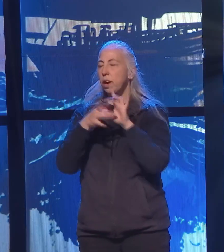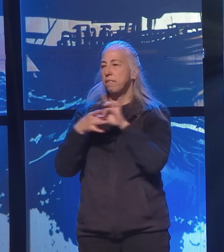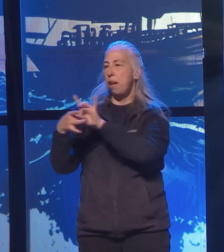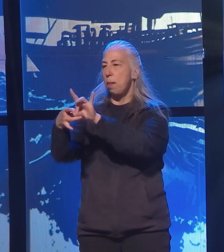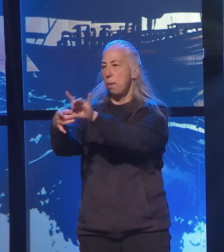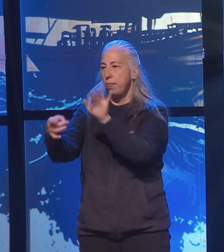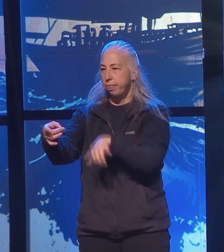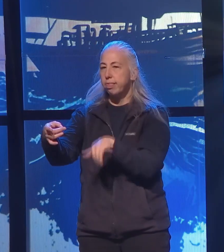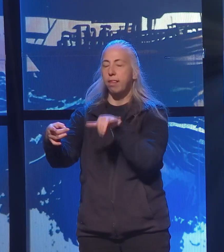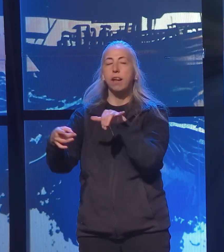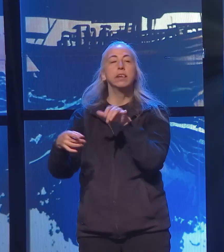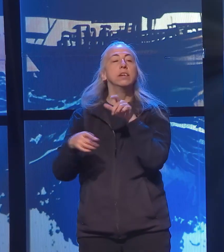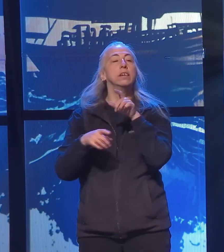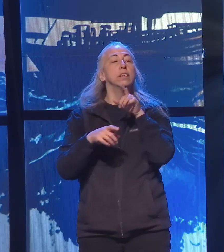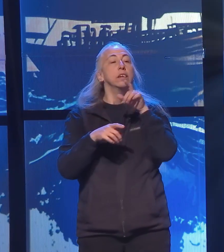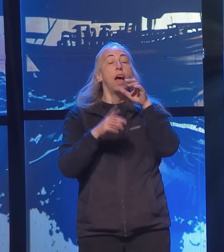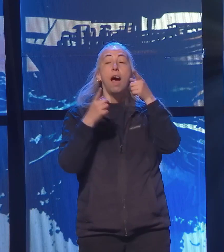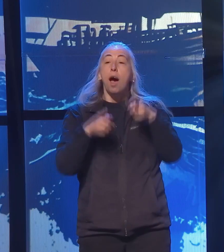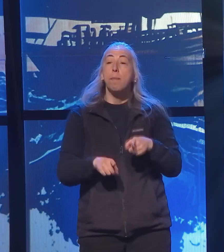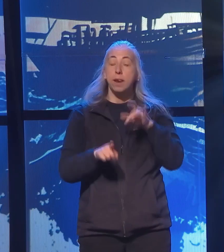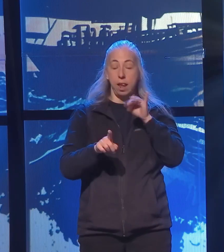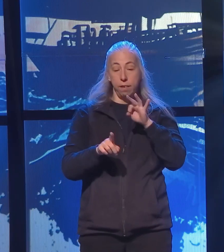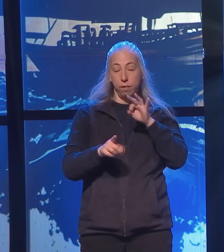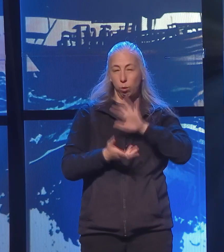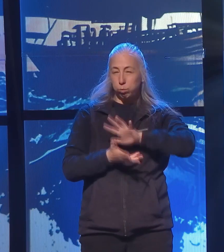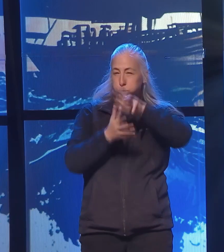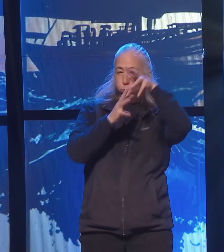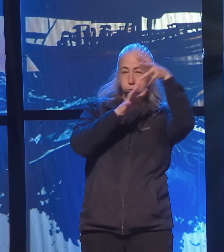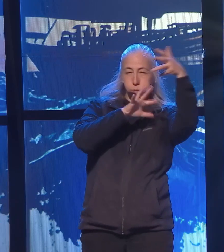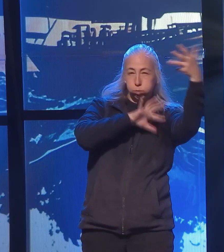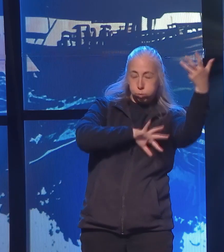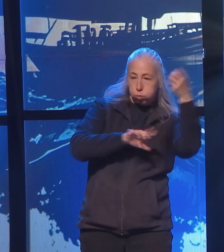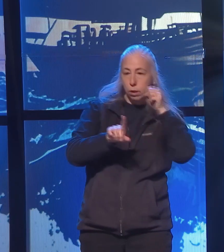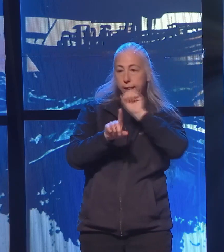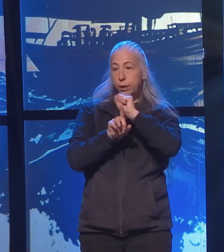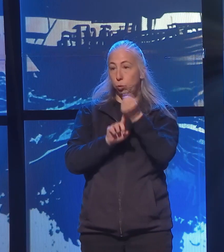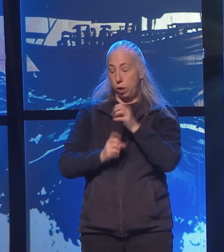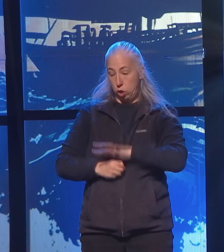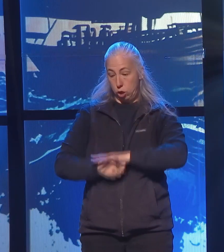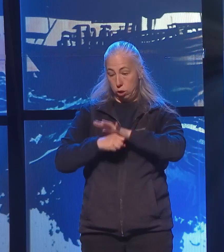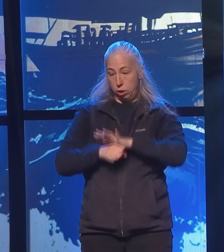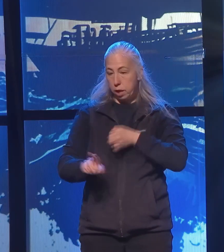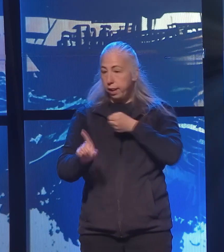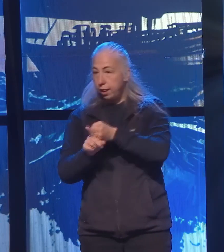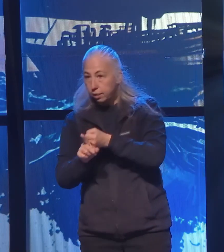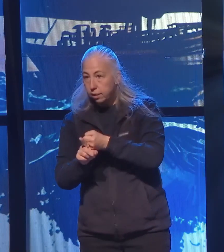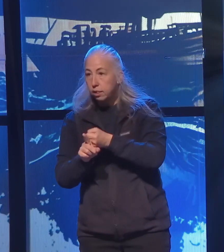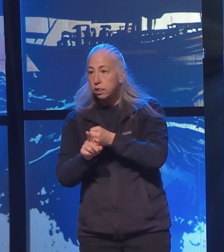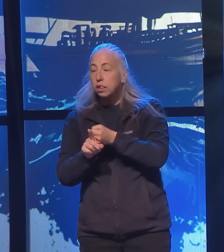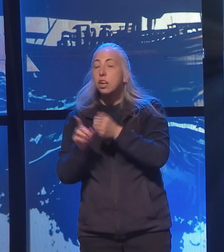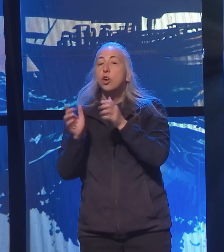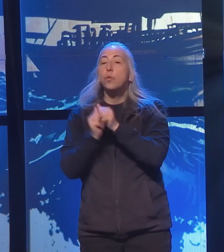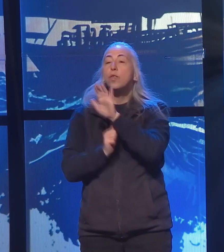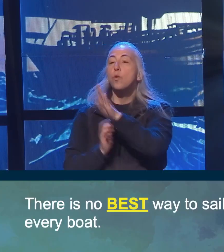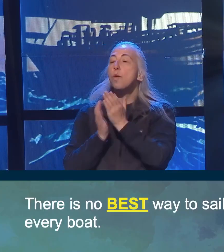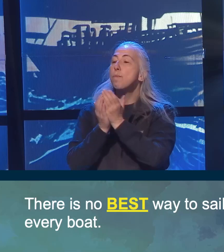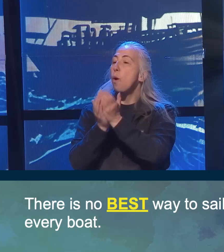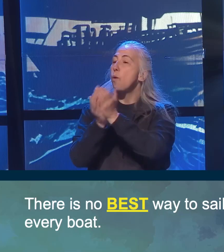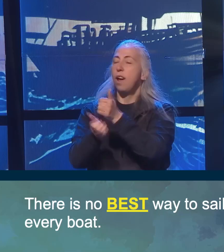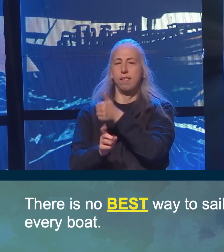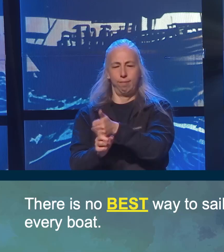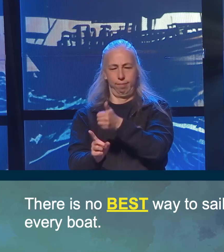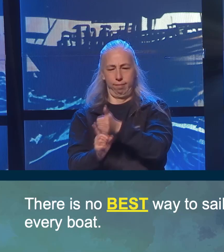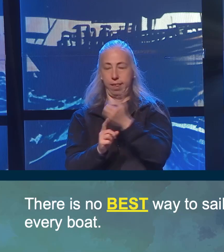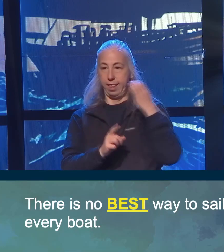And so here's the thing, right? When a storm hits and you're the captain, you know that there is no best way